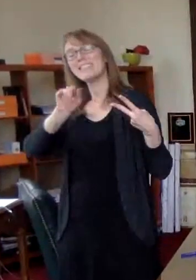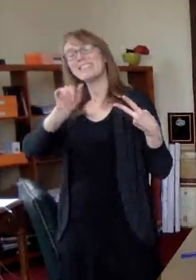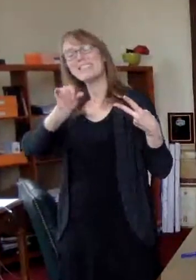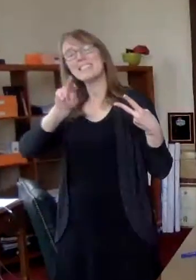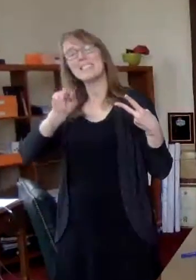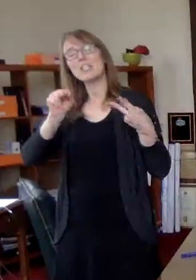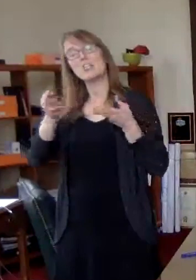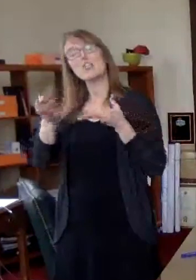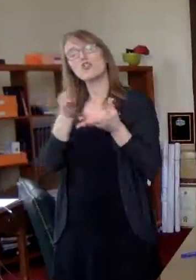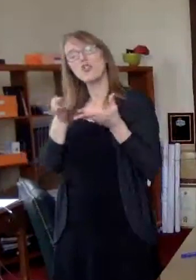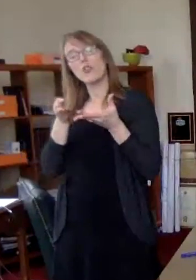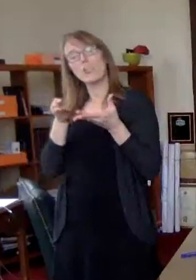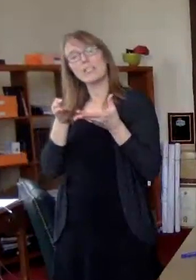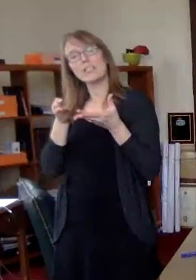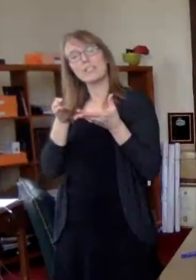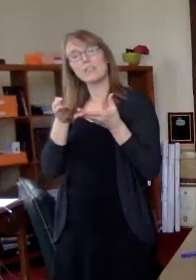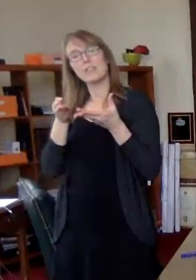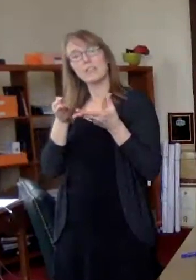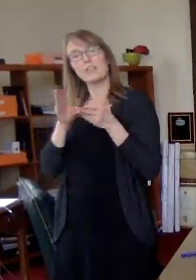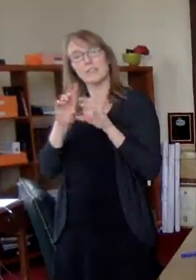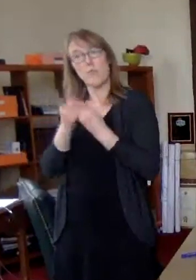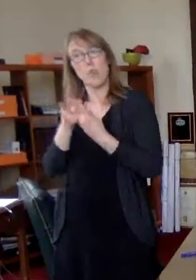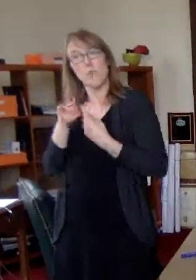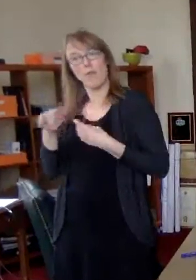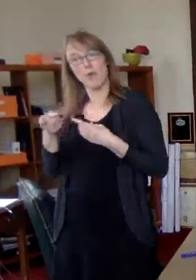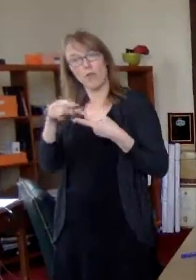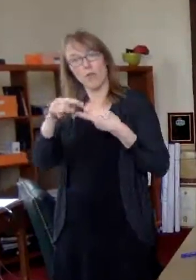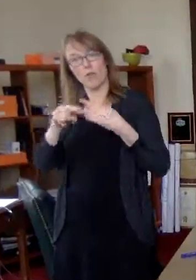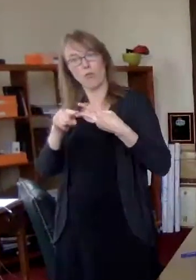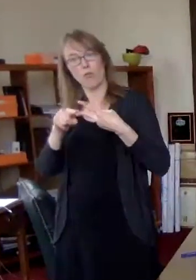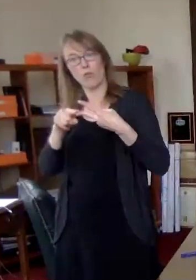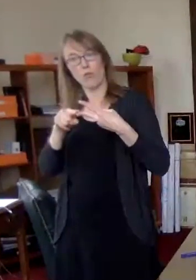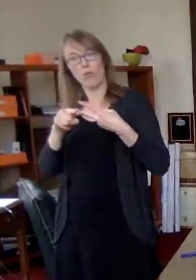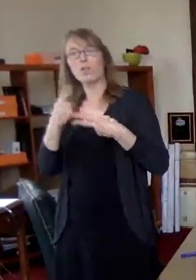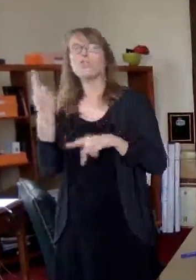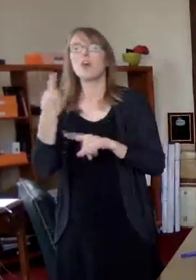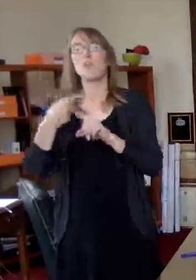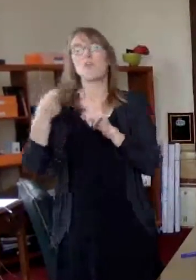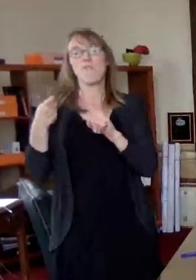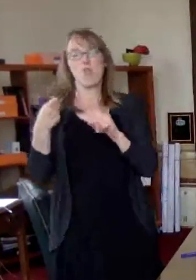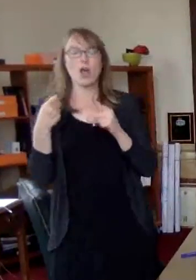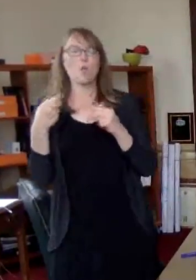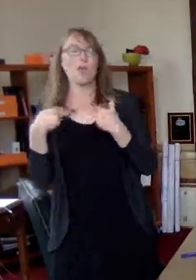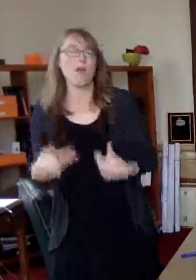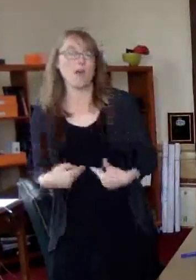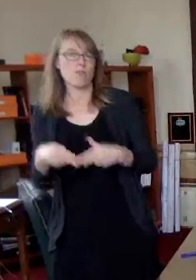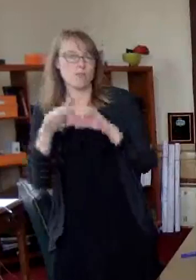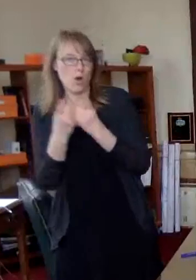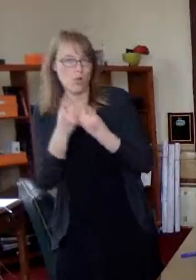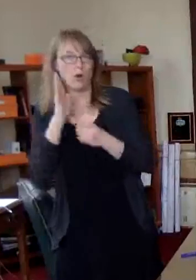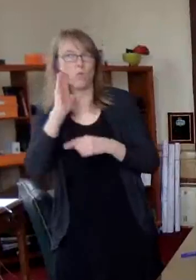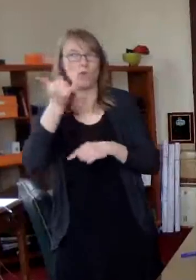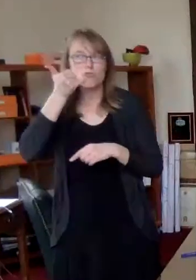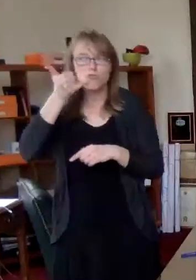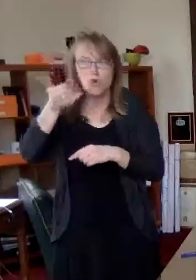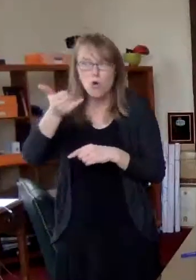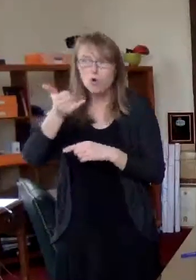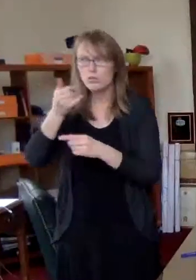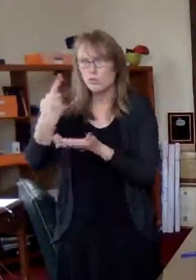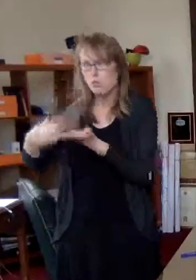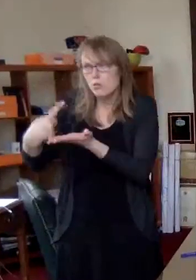622-4800, and report that, and someone from the health department will call on that business or individual if that is the